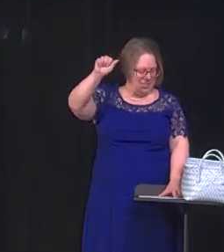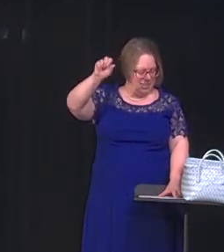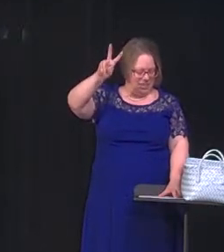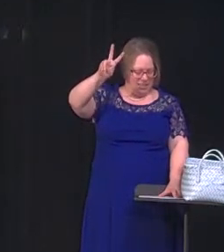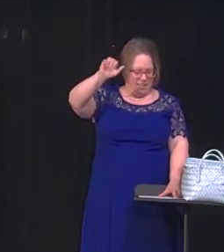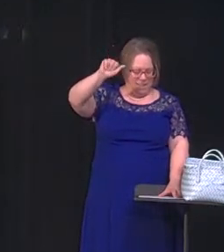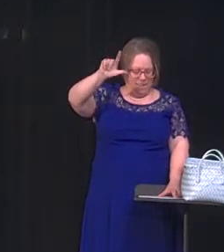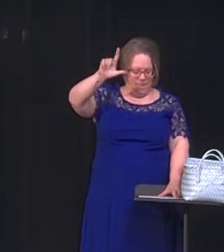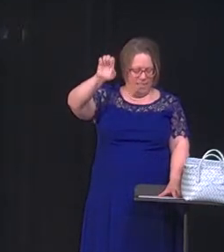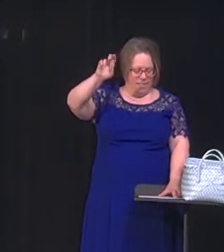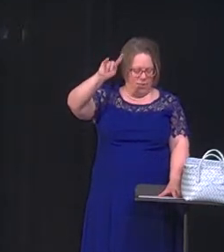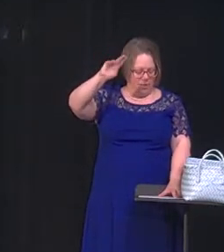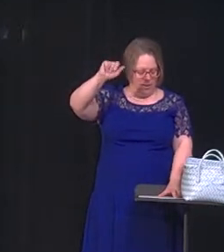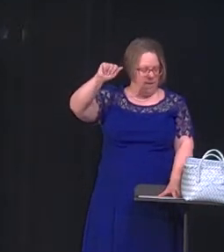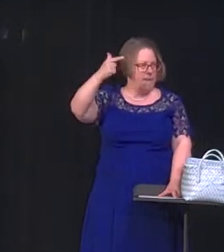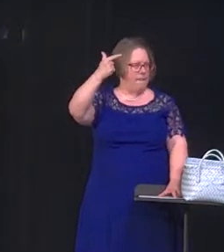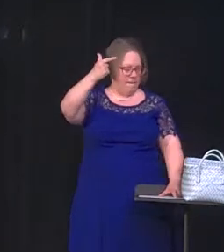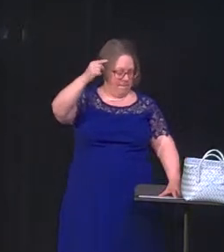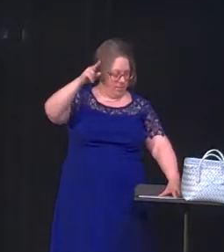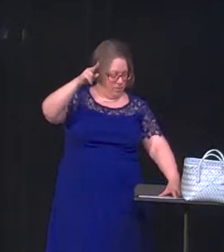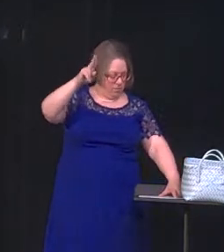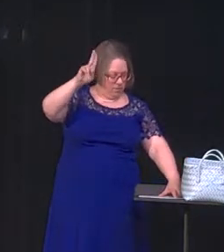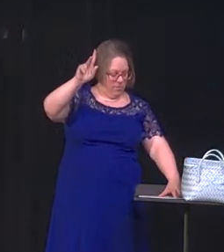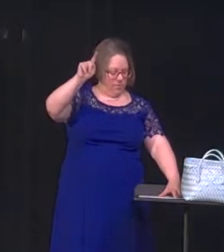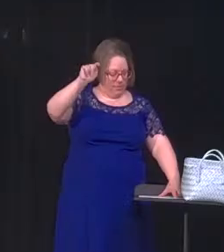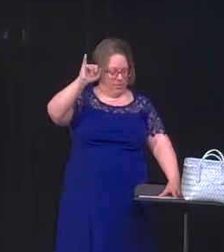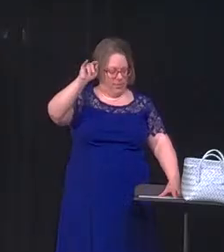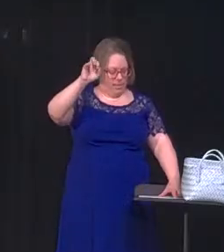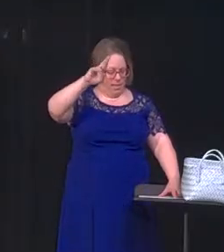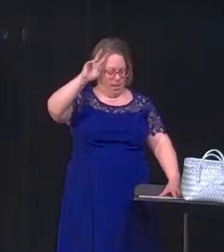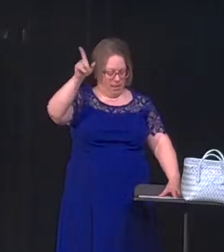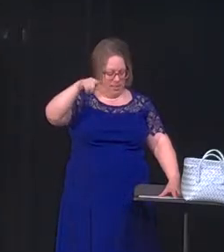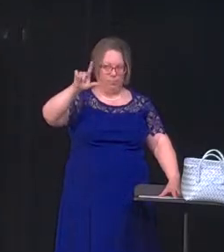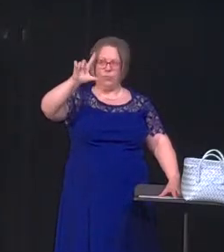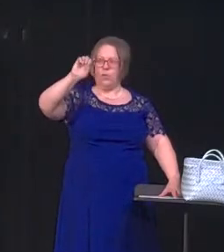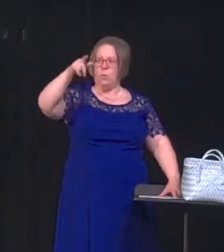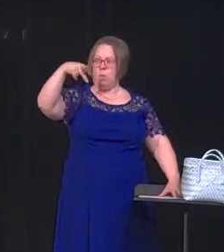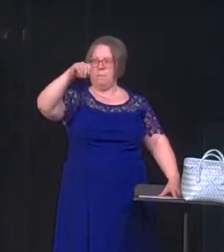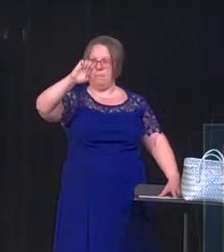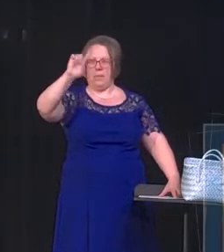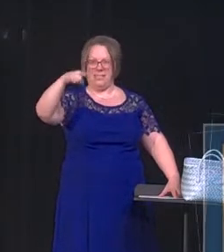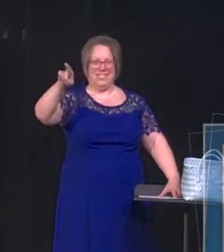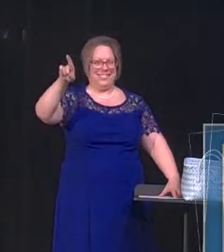Adriana Valentina Gutiérrez López.